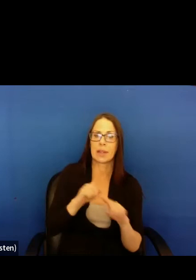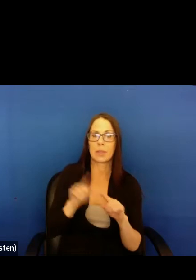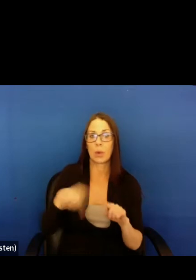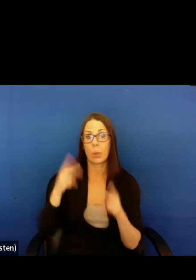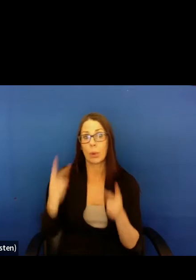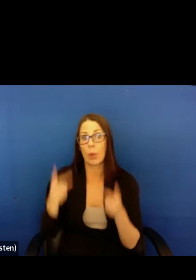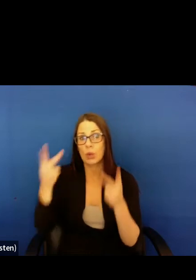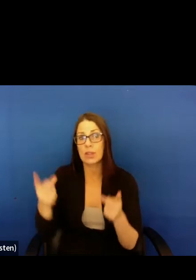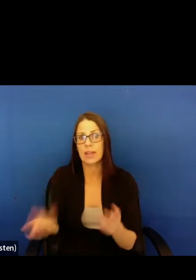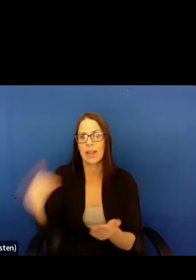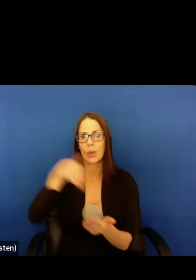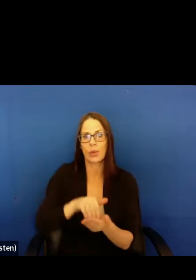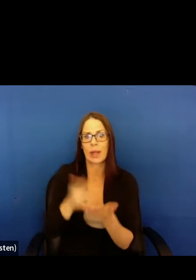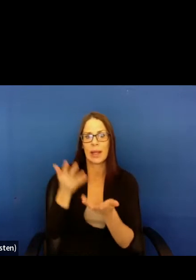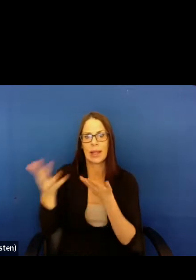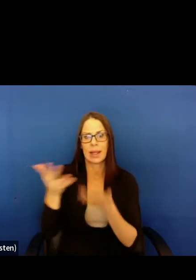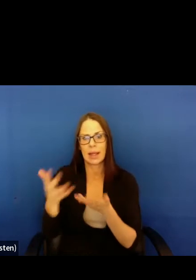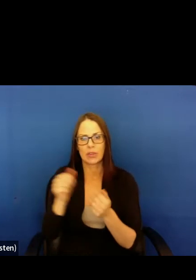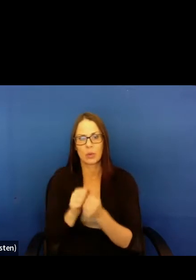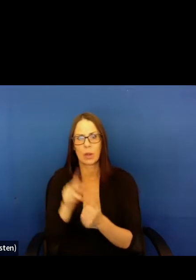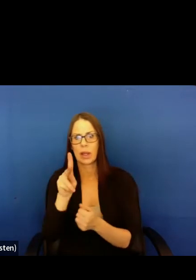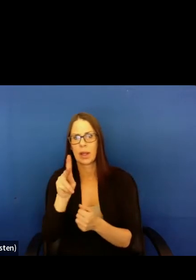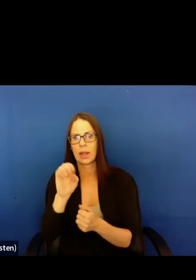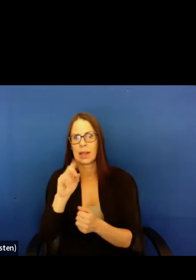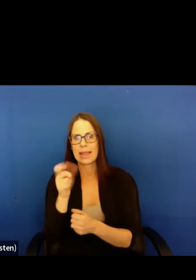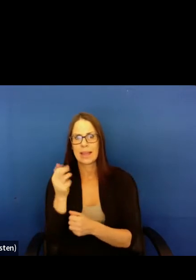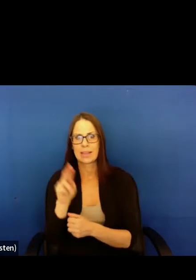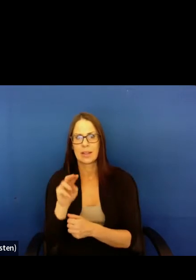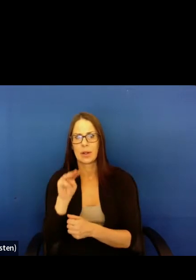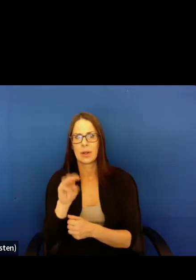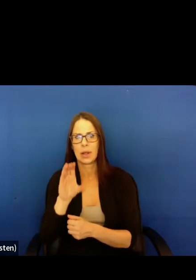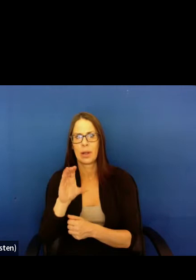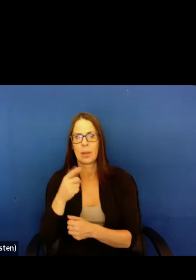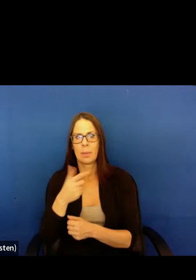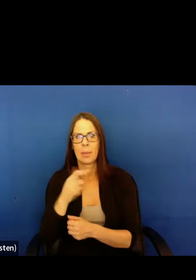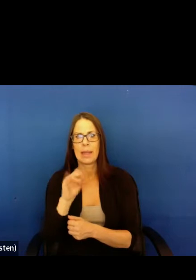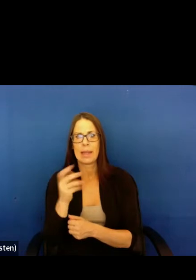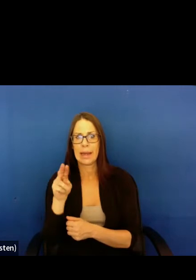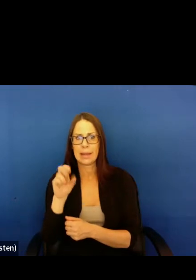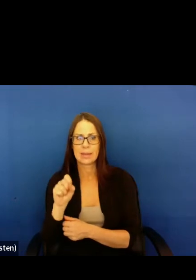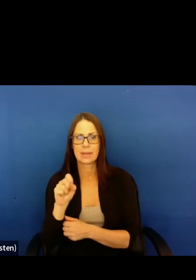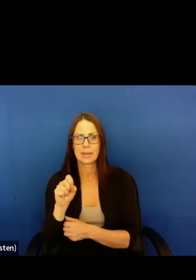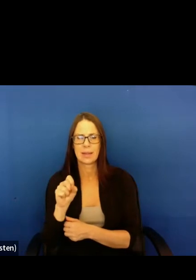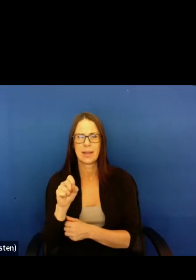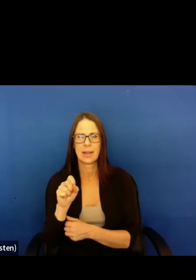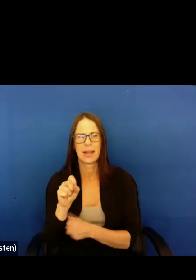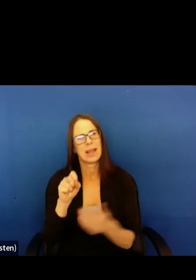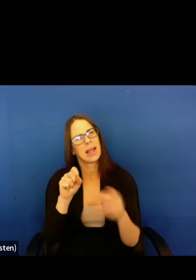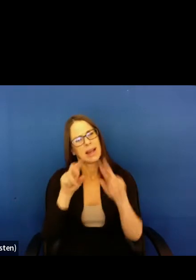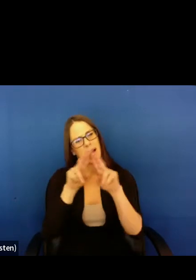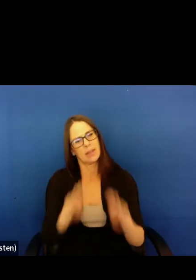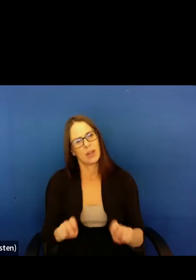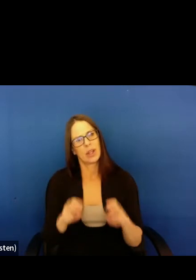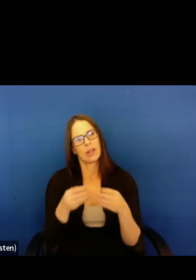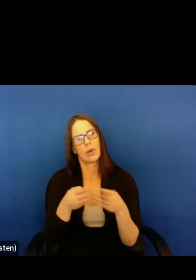we re-engage with Kessler McGinnis and look at our overall planning exercise again, have them go through the barriers